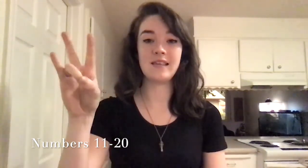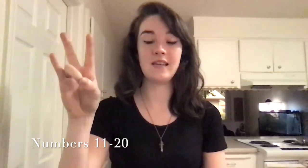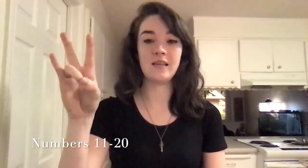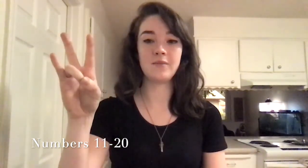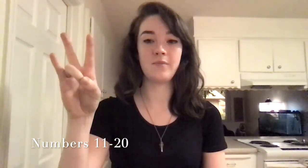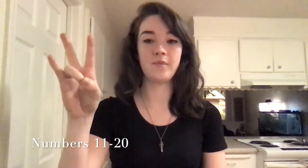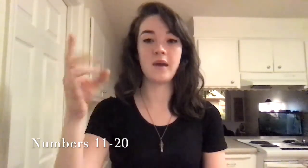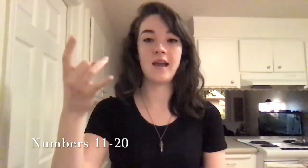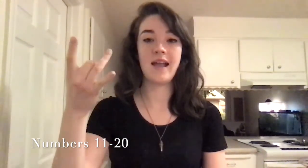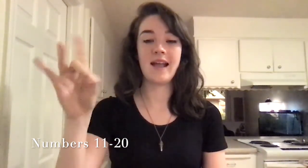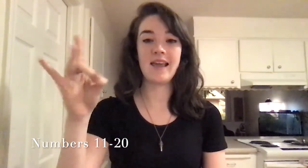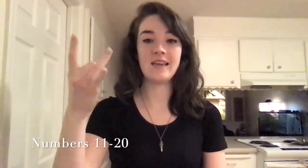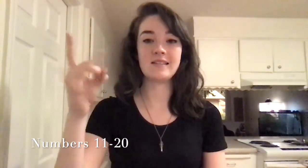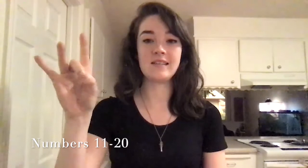17, 18,